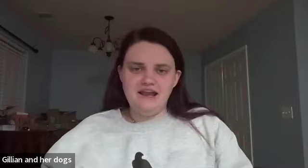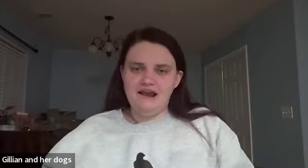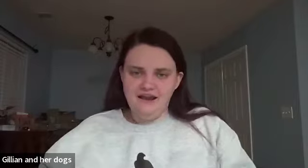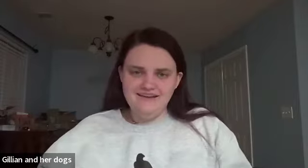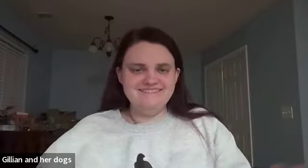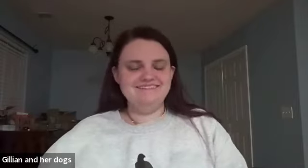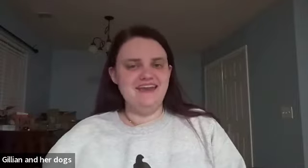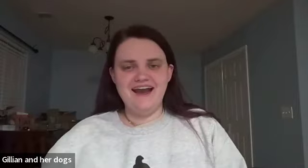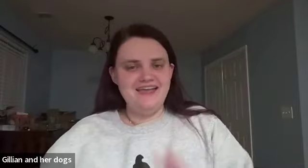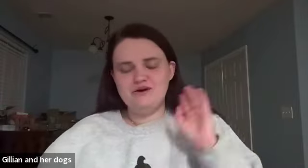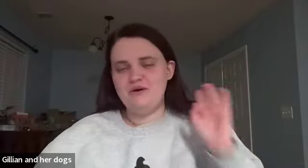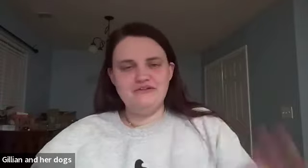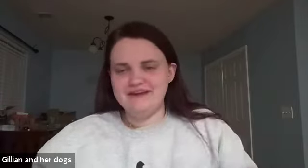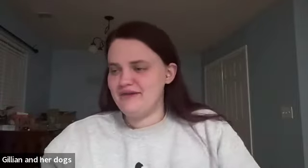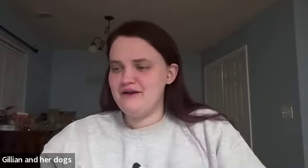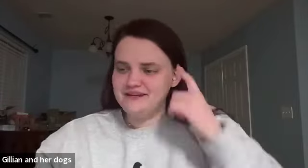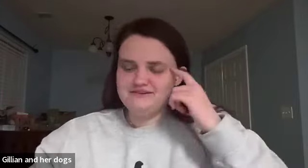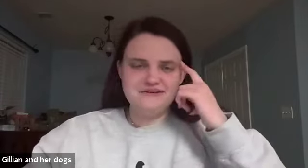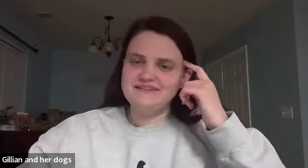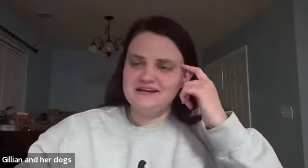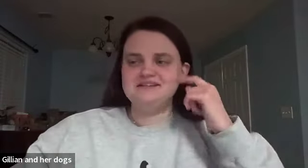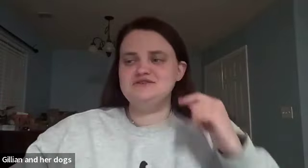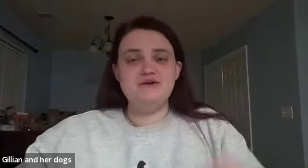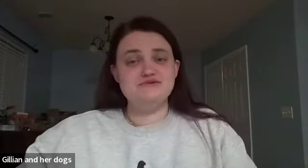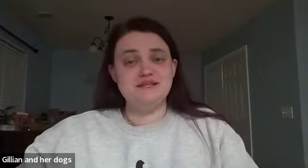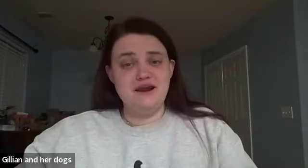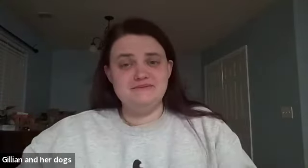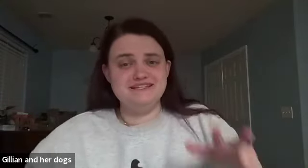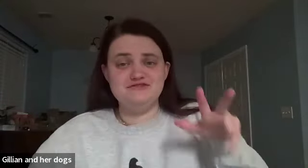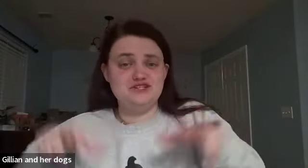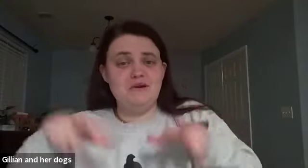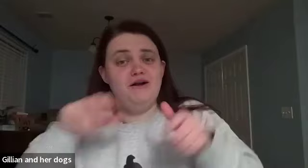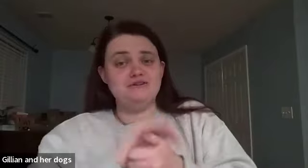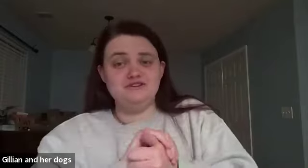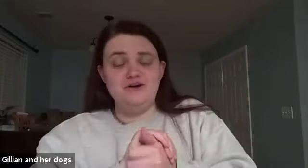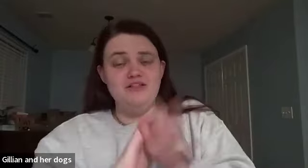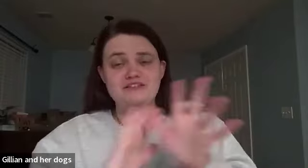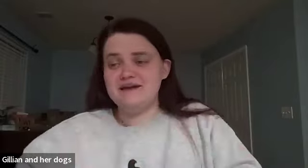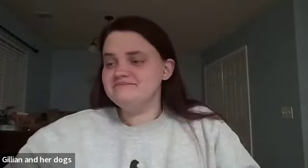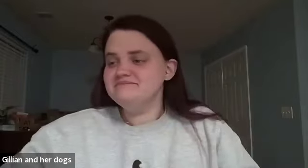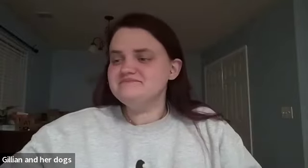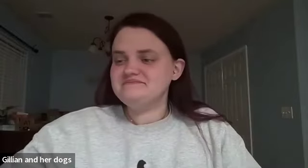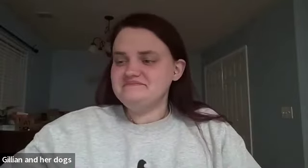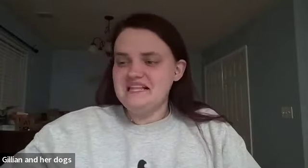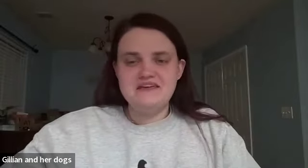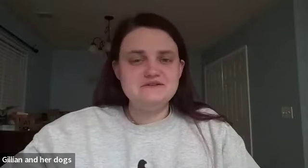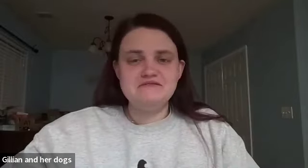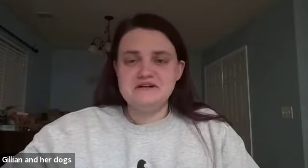like, yeah, it's a whole thing. I will never forget that in high school. I was really proud of myself just going awkward turtle all the time. Yeah, that was my